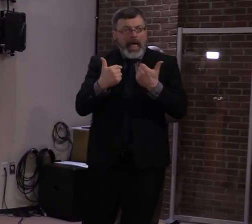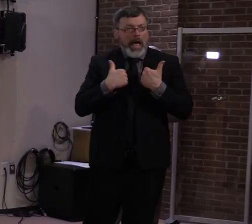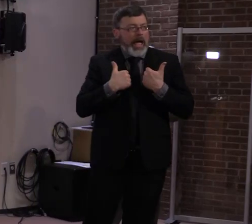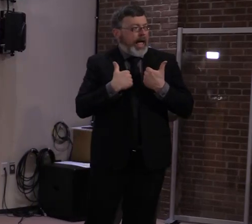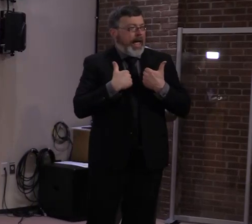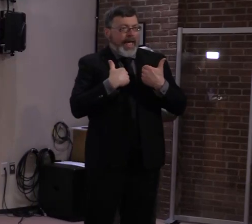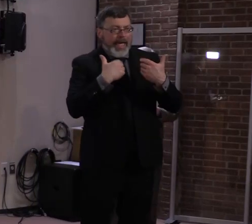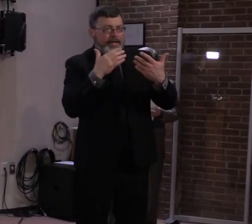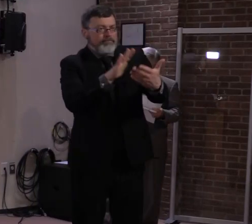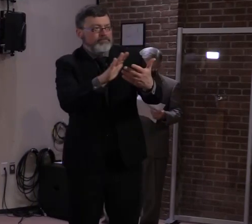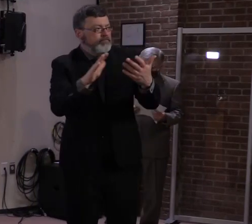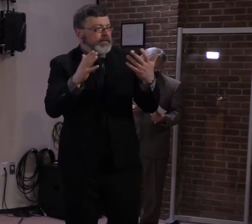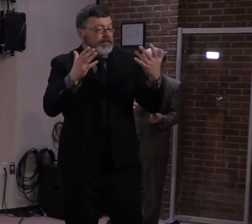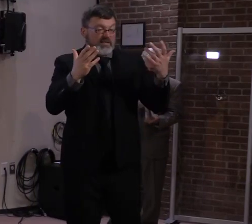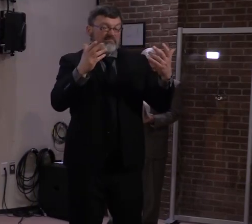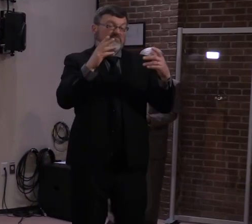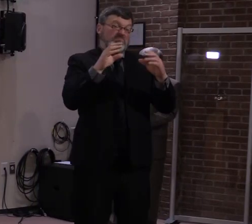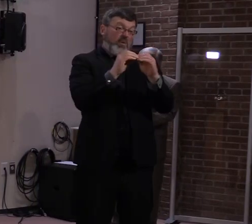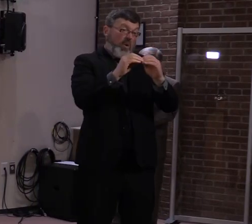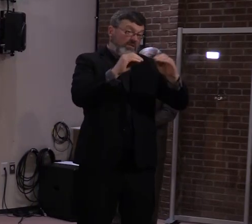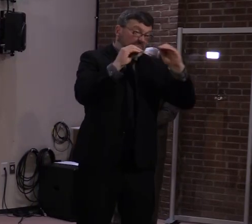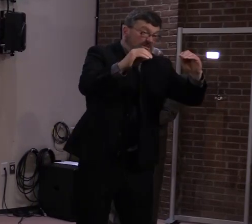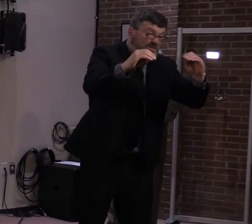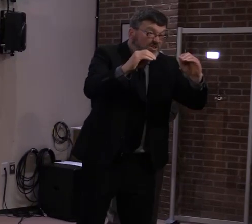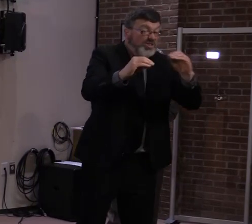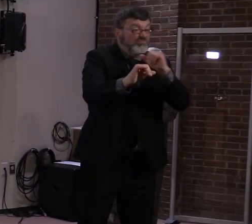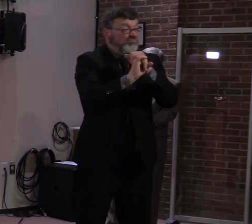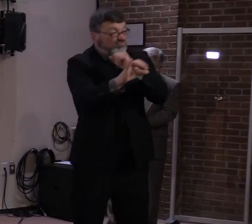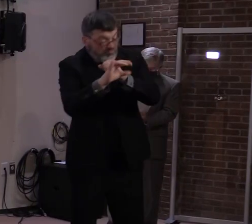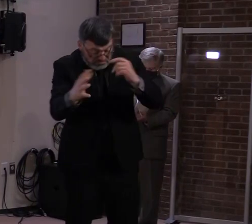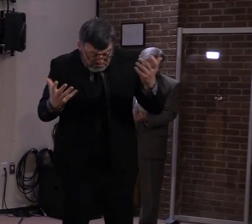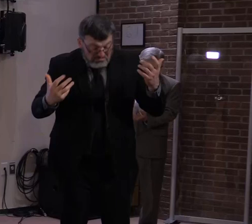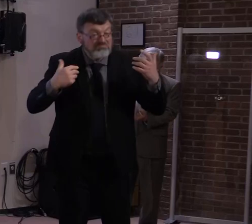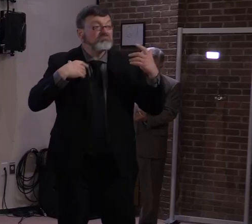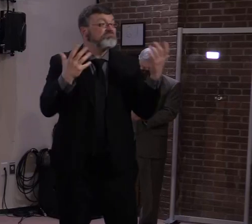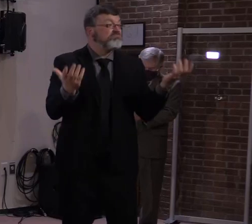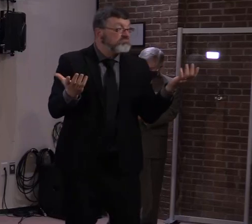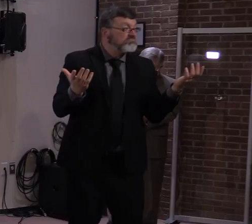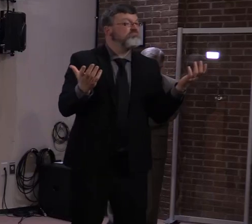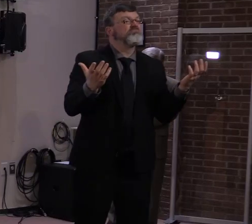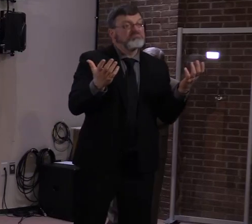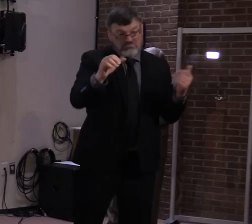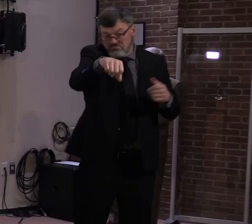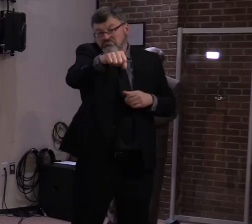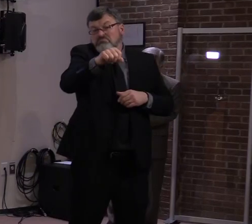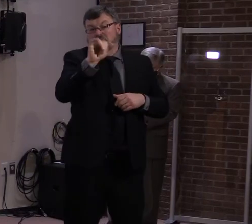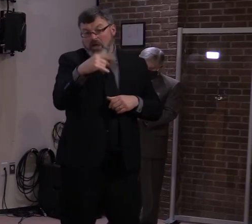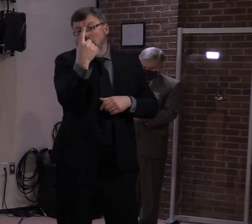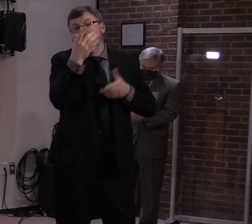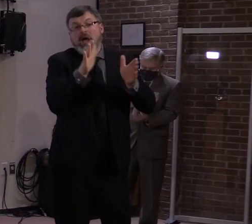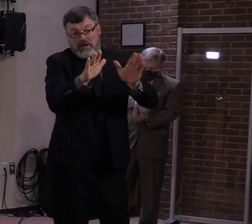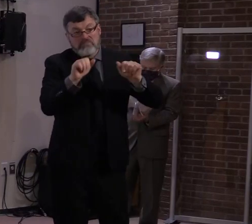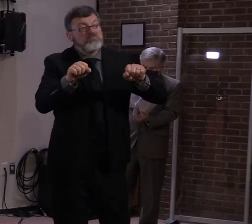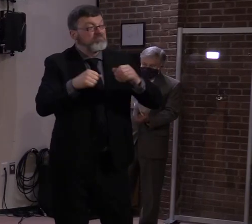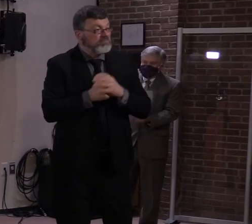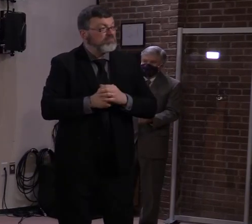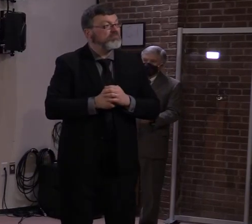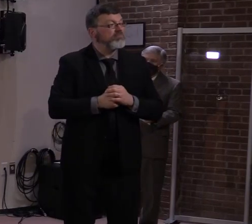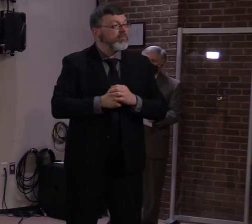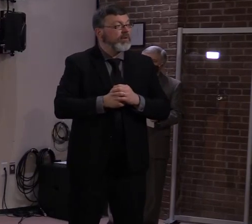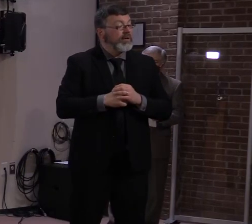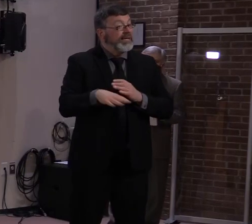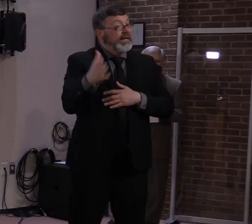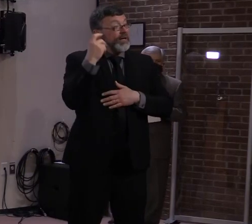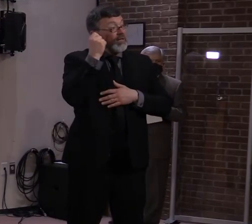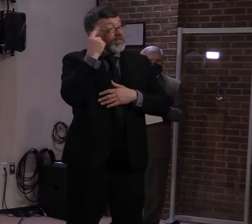want to do make it easy for people to have to be vaccinated. But at the end of the day, it's about doing the right